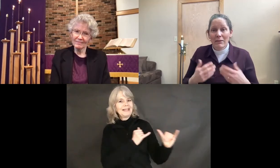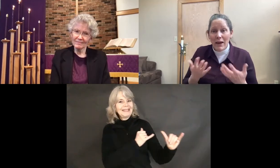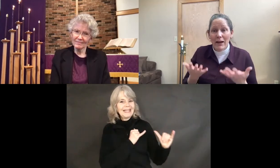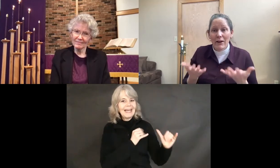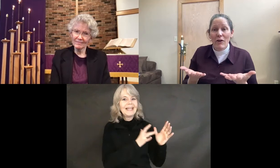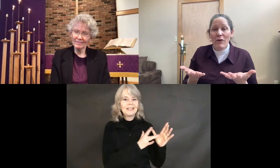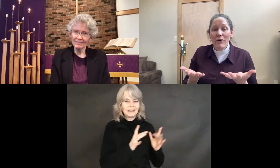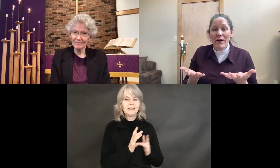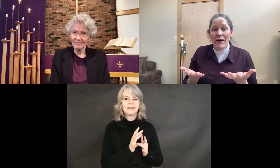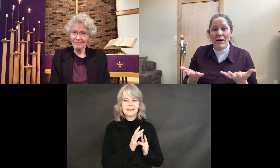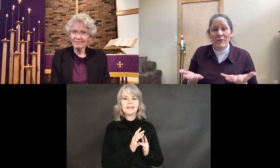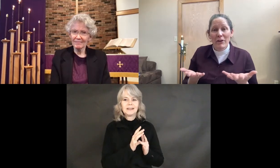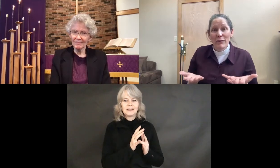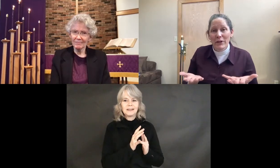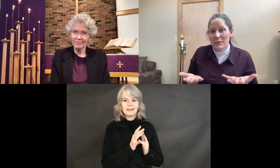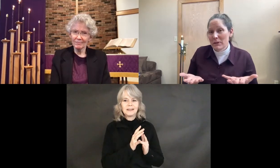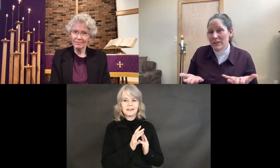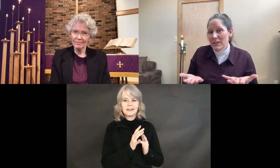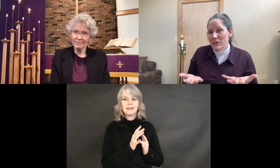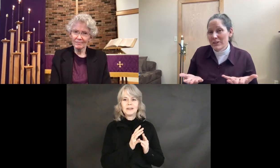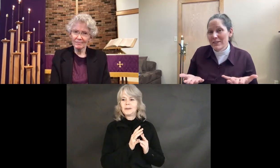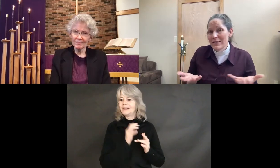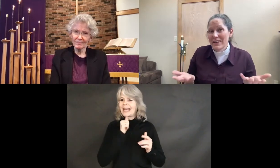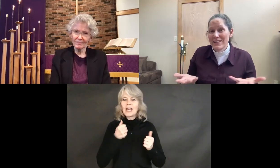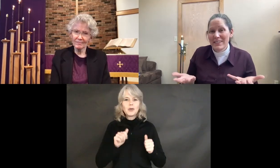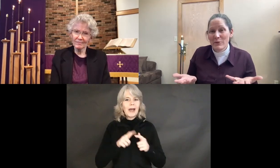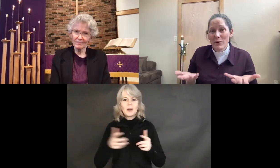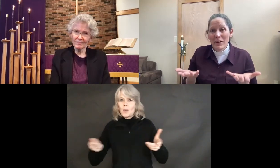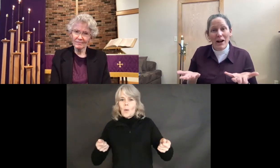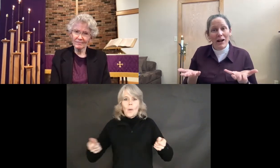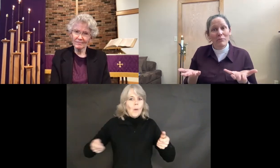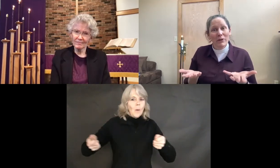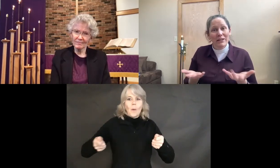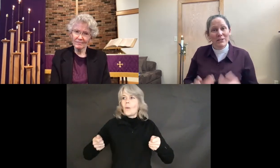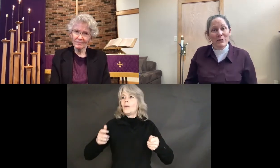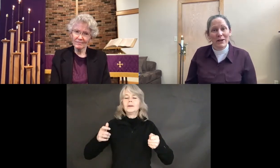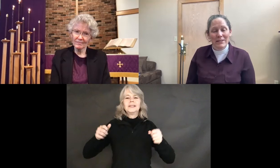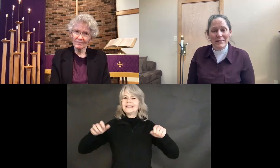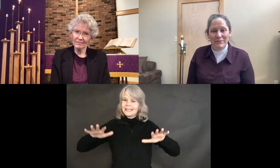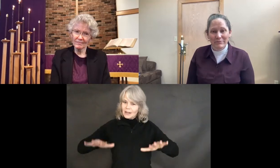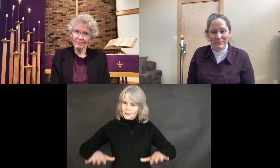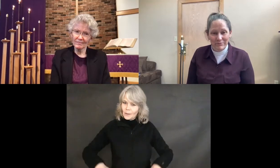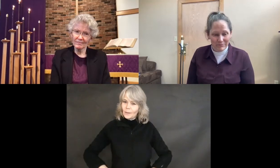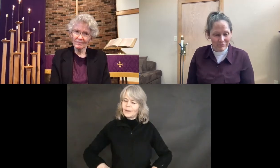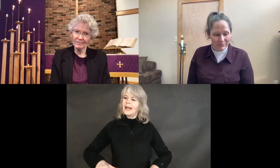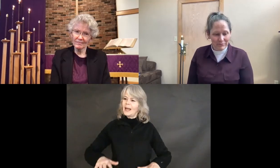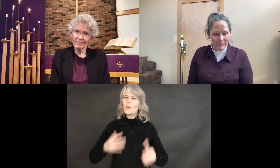let go of our own expectations and see what God brings to us.